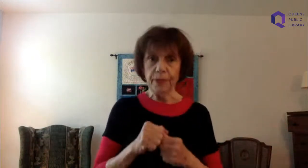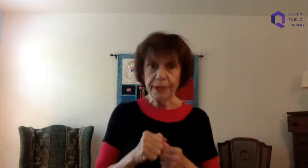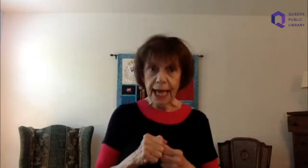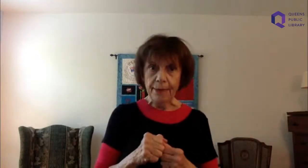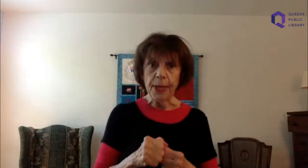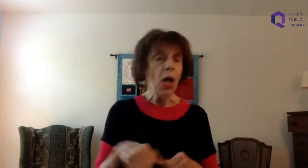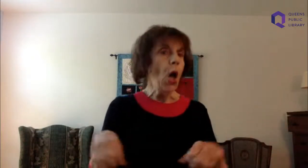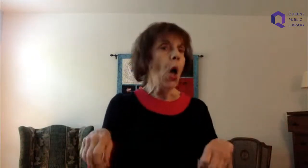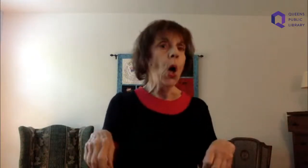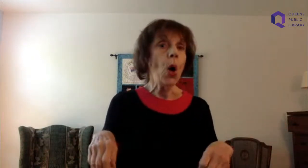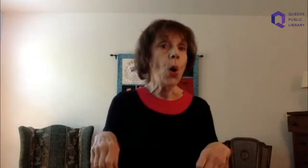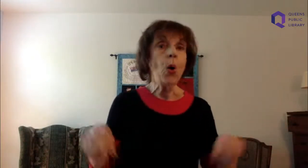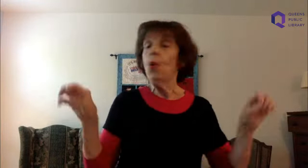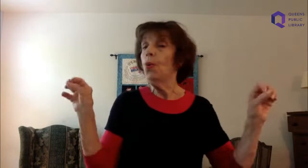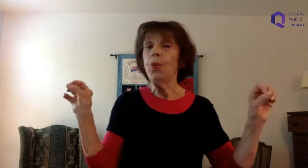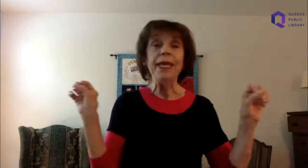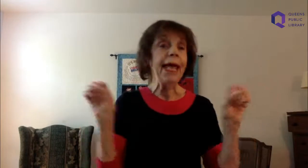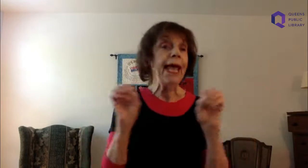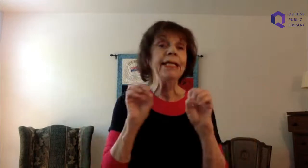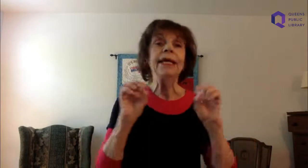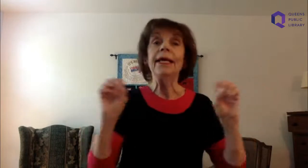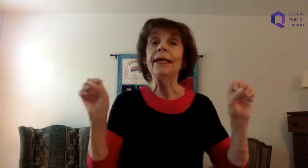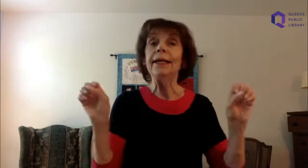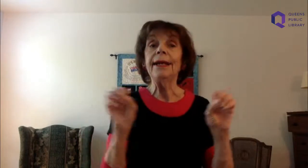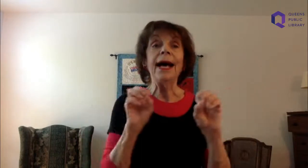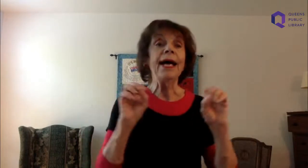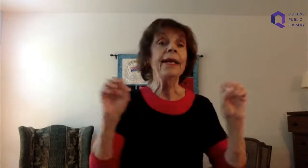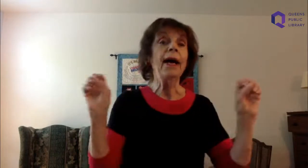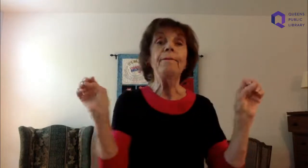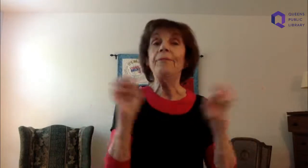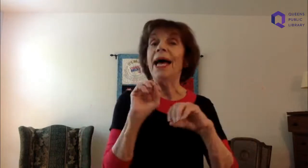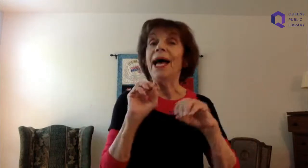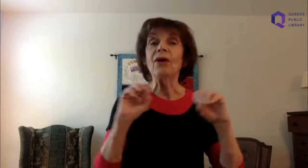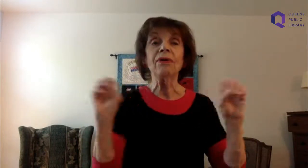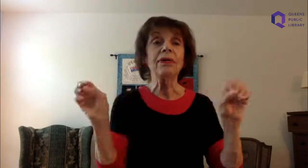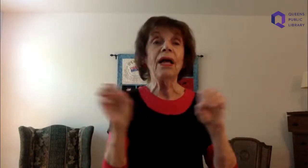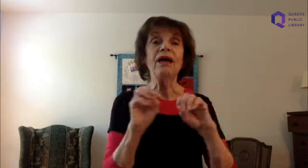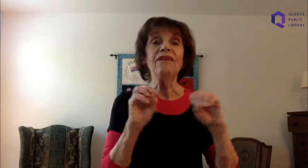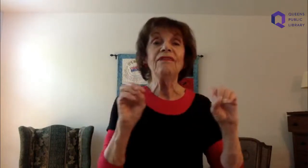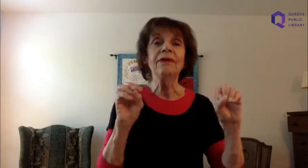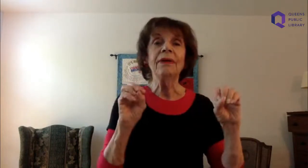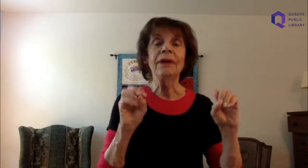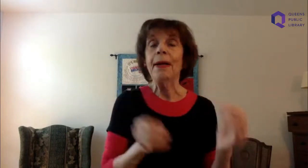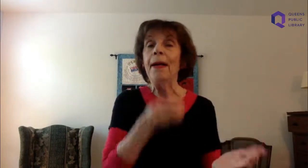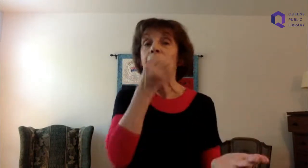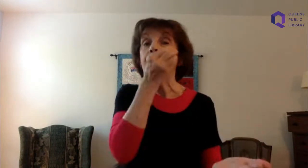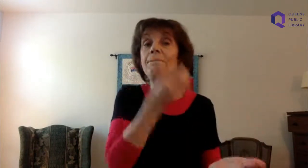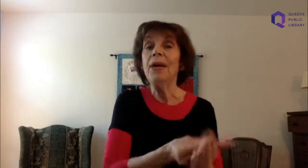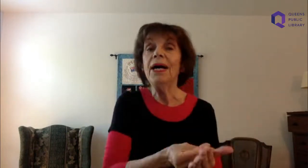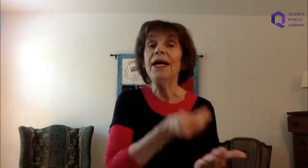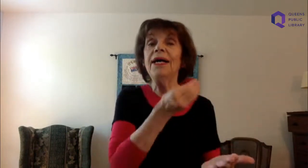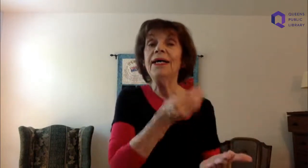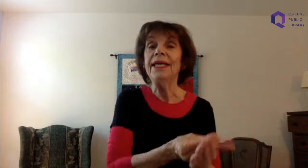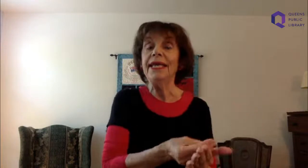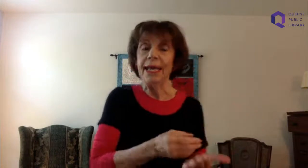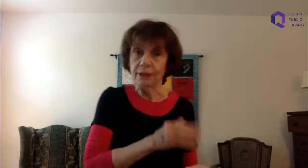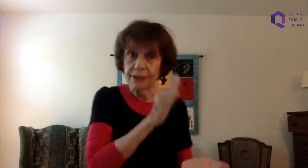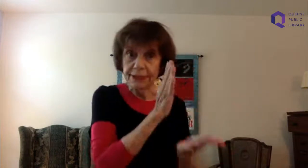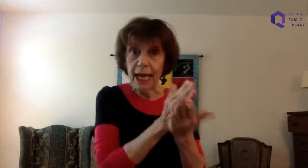the top, oh, we ain't got a barrel of money. No, stop.